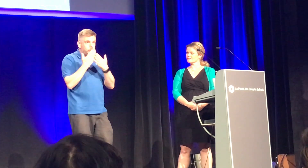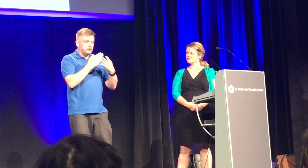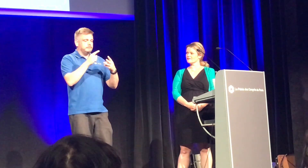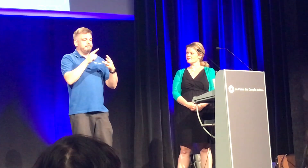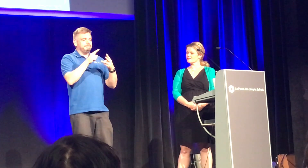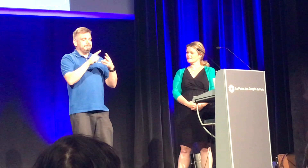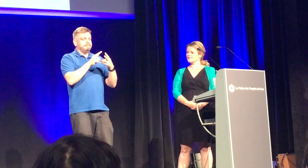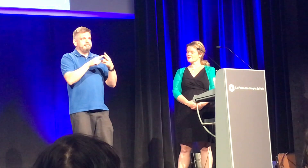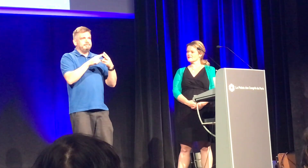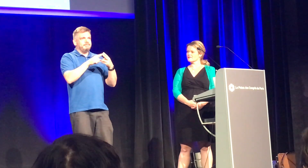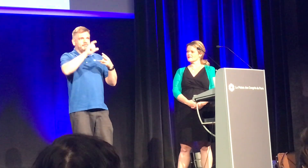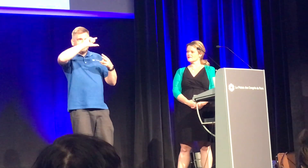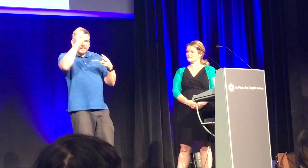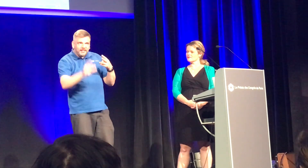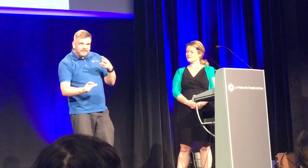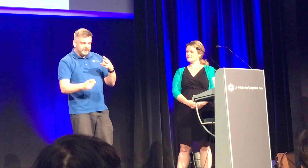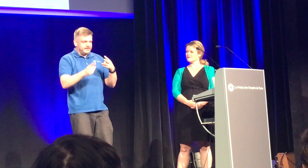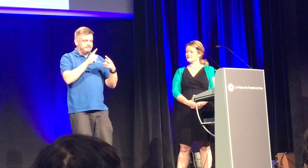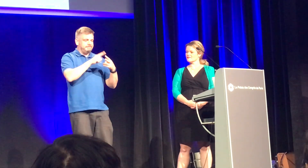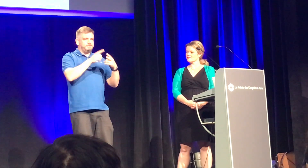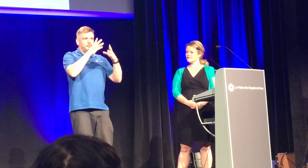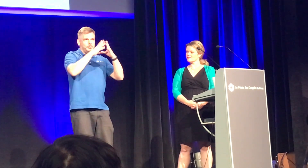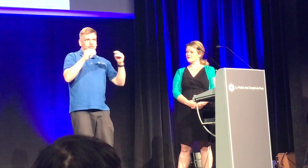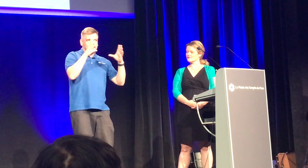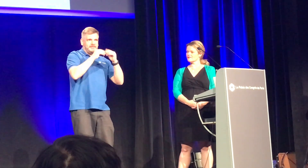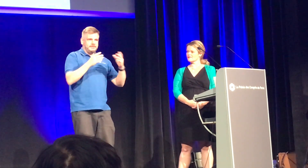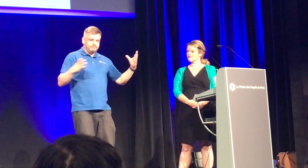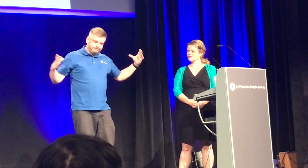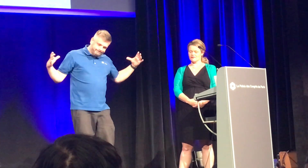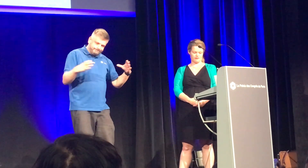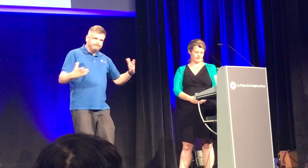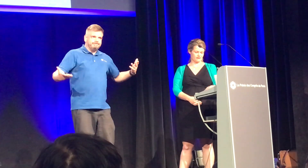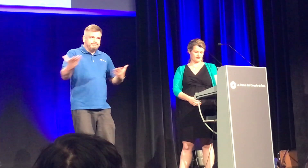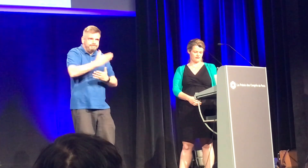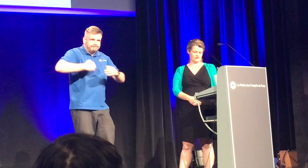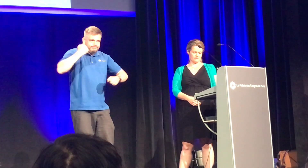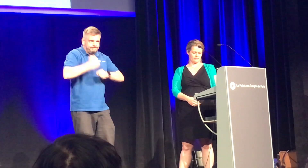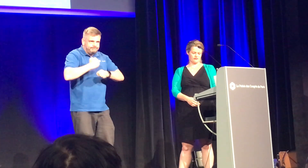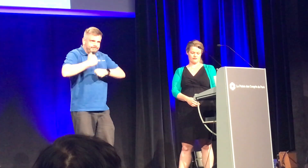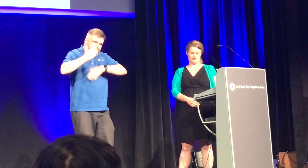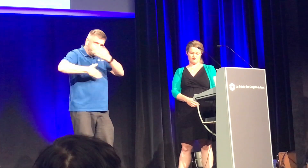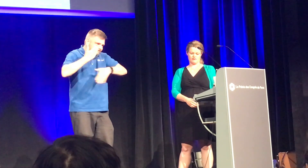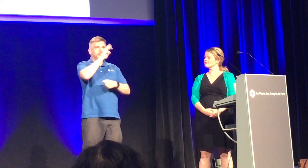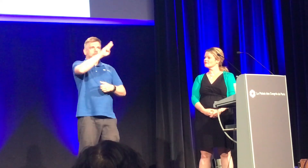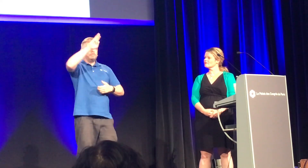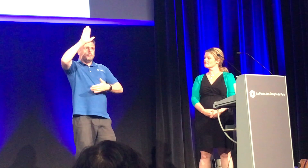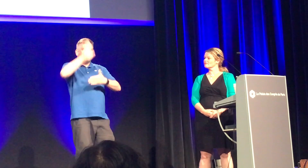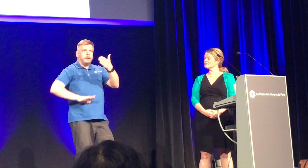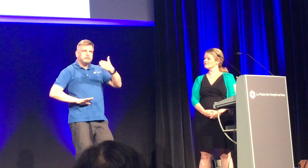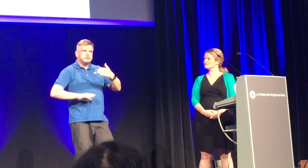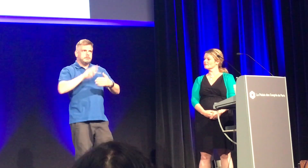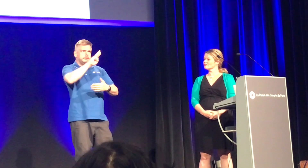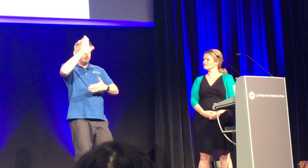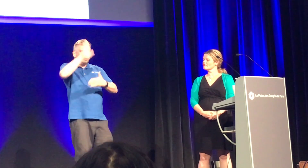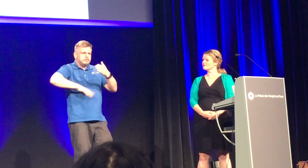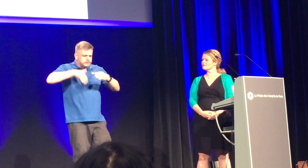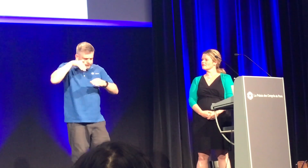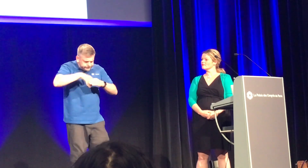There are two deaf schools from Italy and Romania, and these are the key things that we're focusing